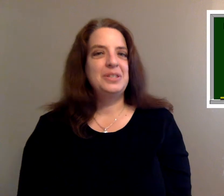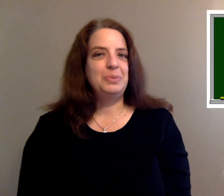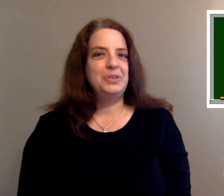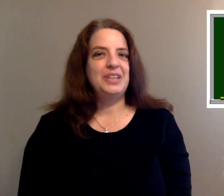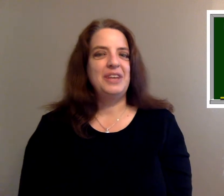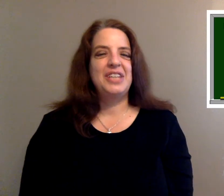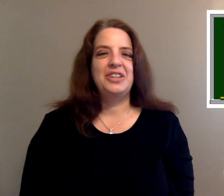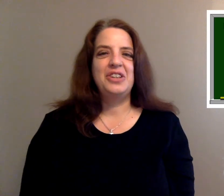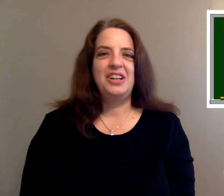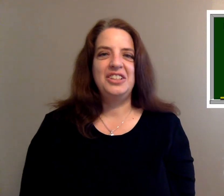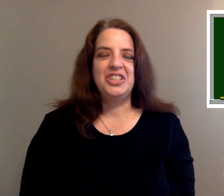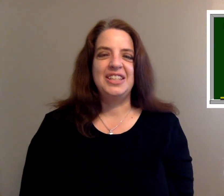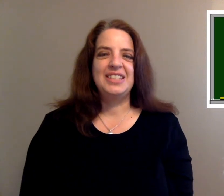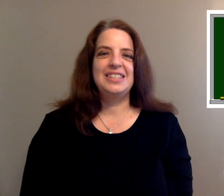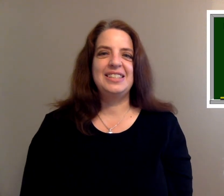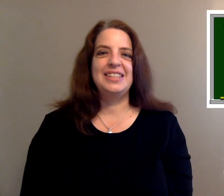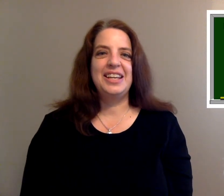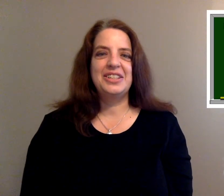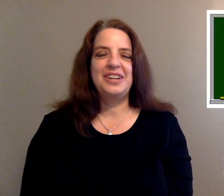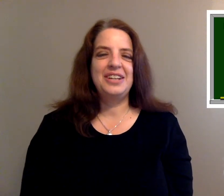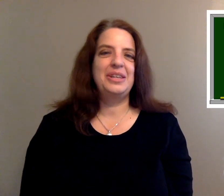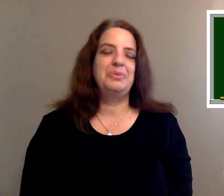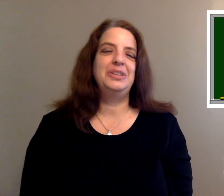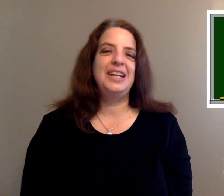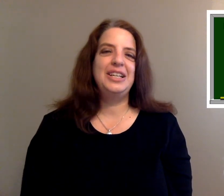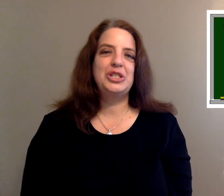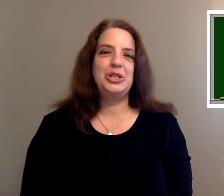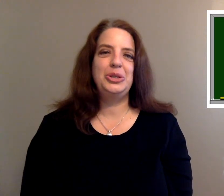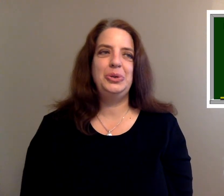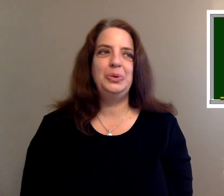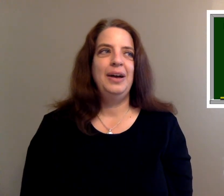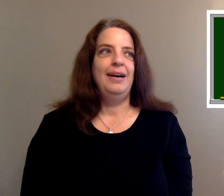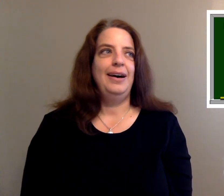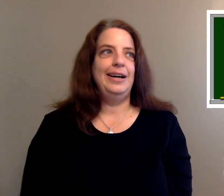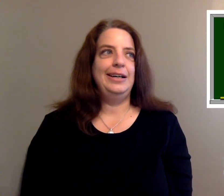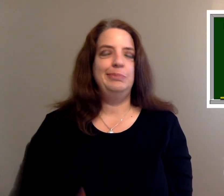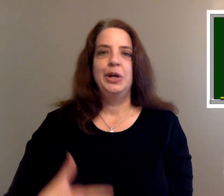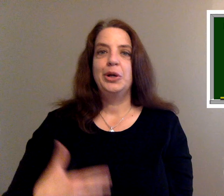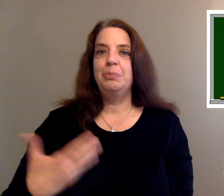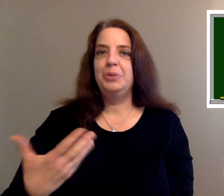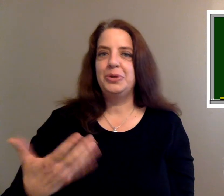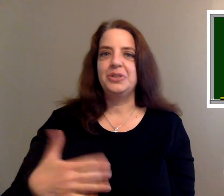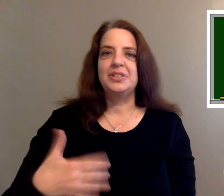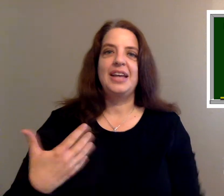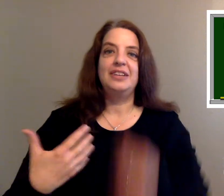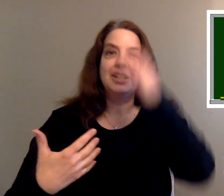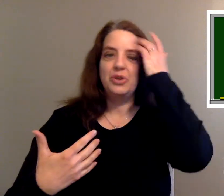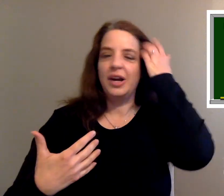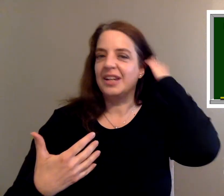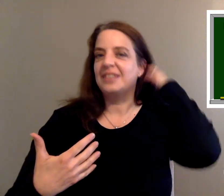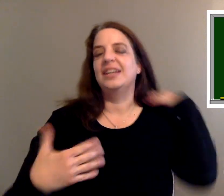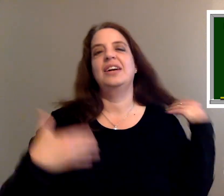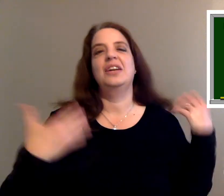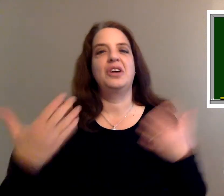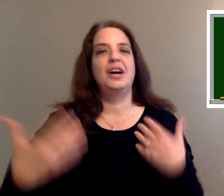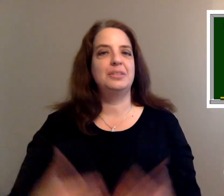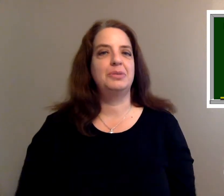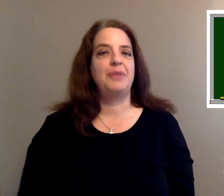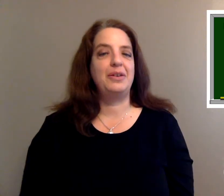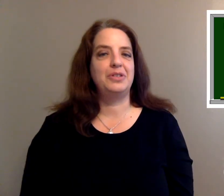Principles of technology. This is a science class that relates to computers and electronics and kind of the concepts of how some of those